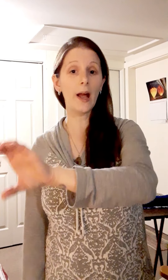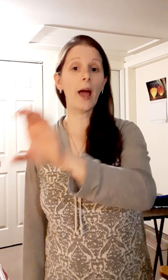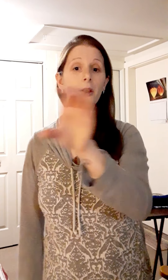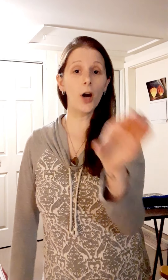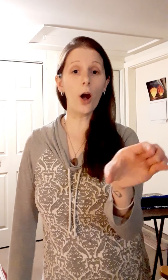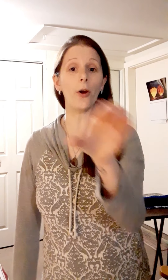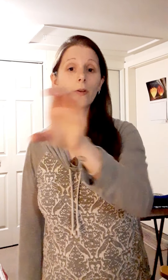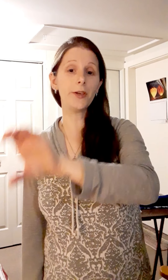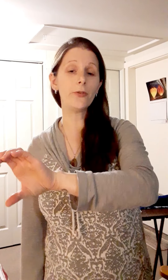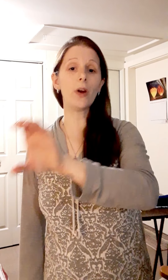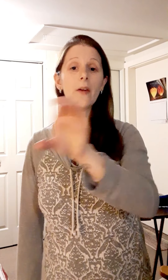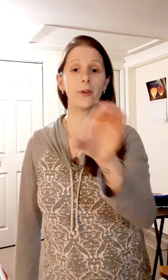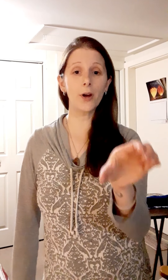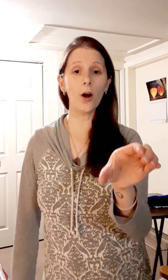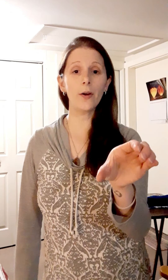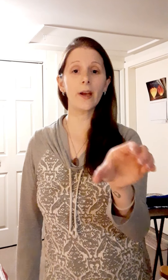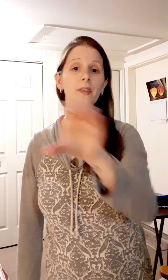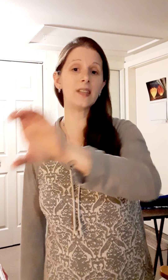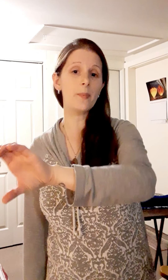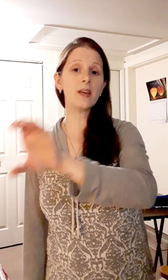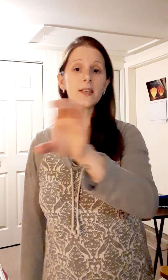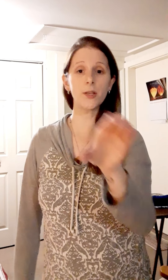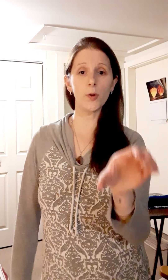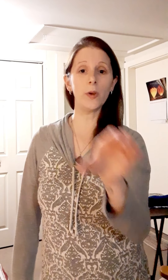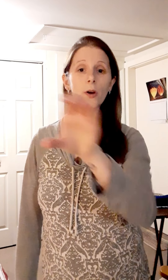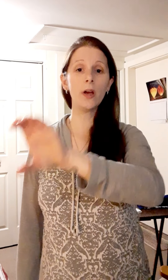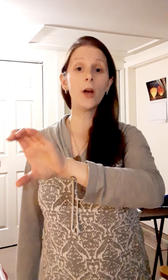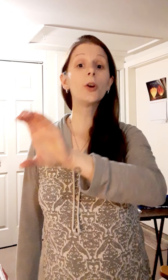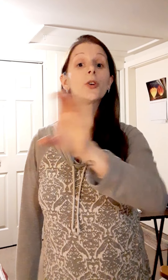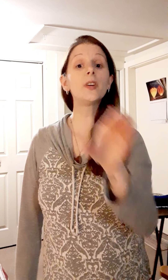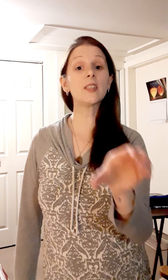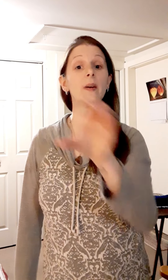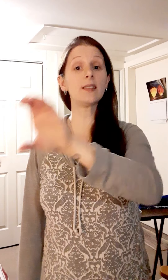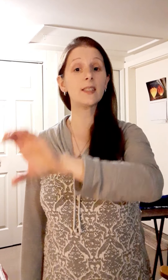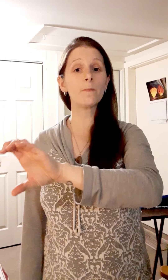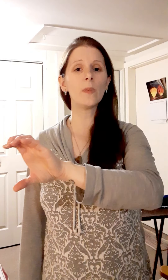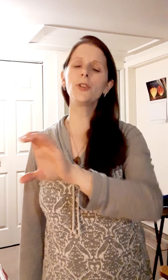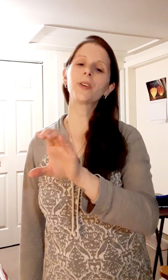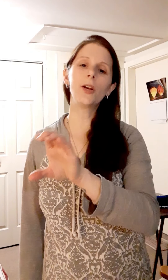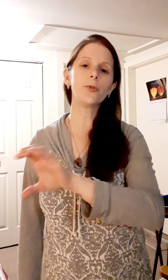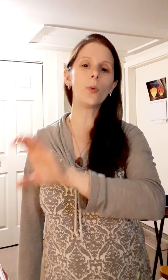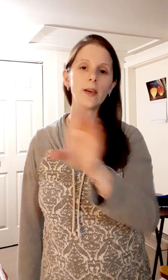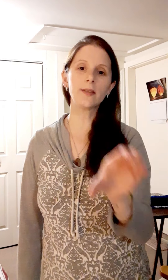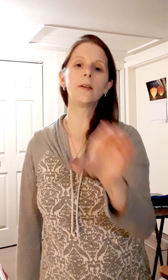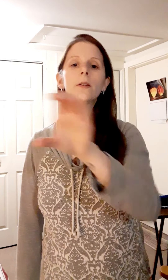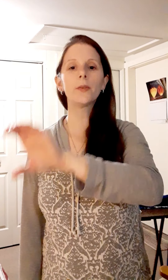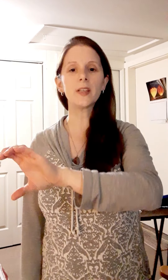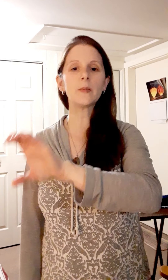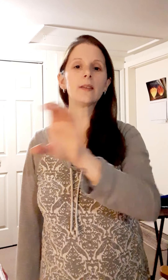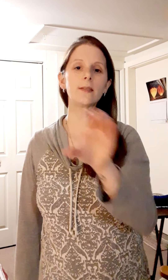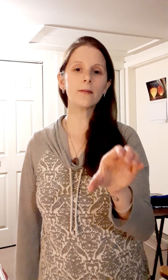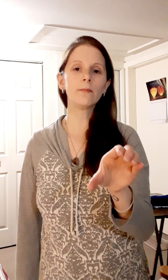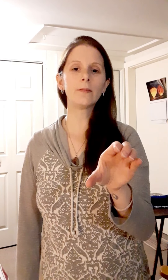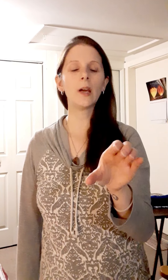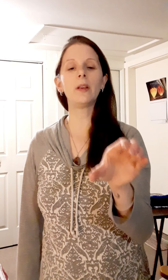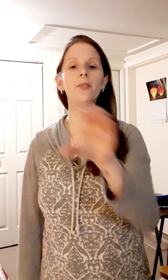on a car, like you're driving a car, kind of on the top of that steering wheel. Christmas. You just got to do it twice. Christmas. I mean, if you did